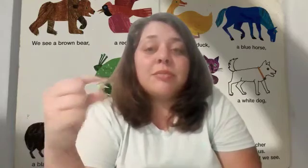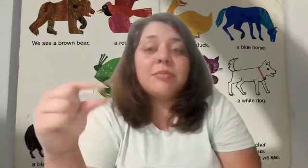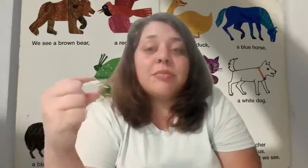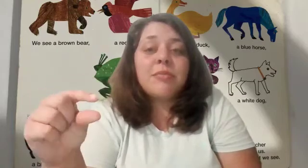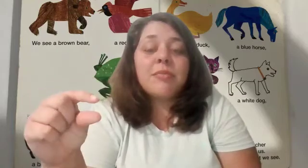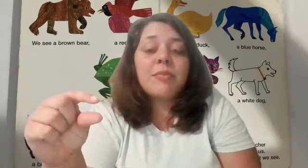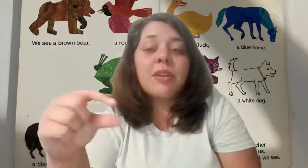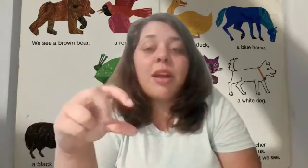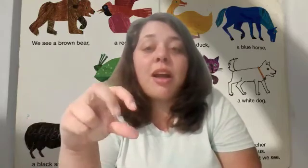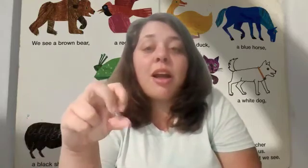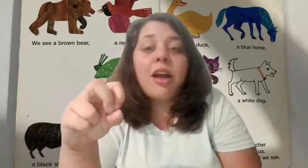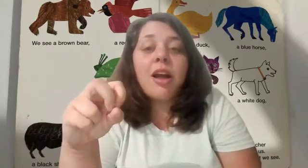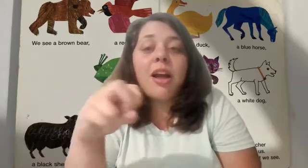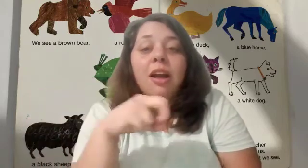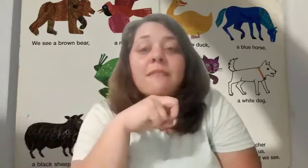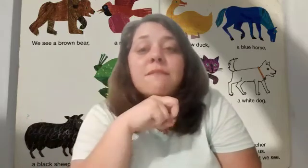green